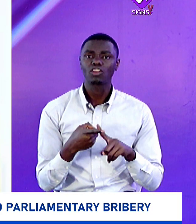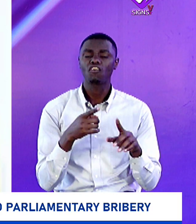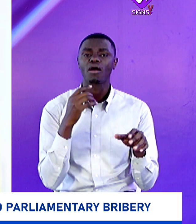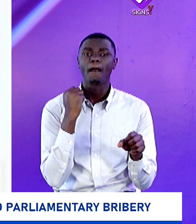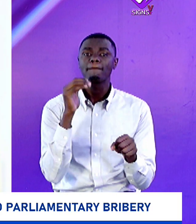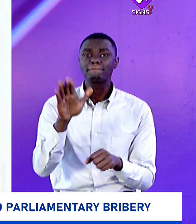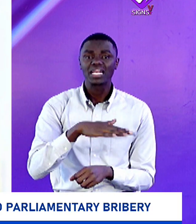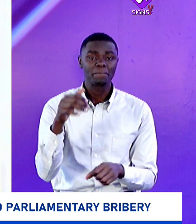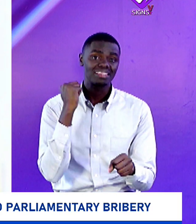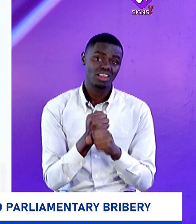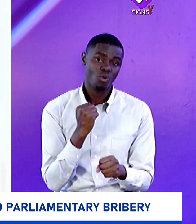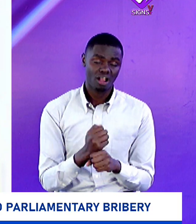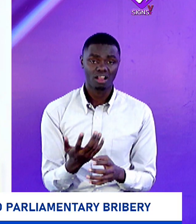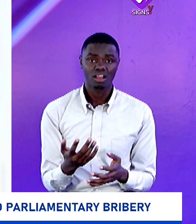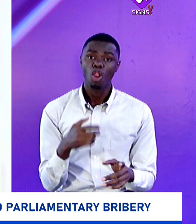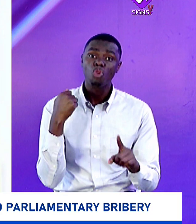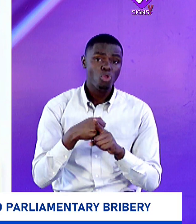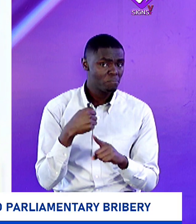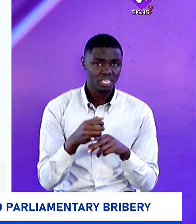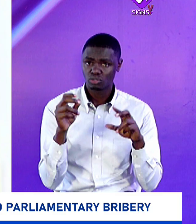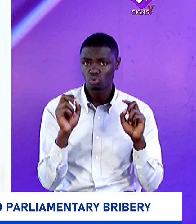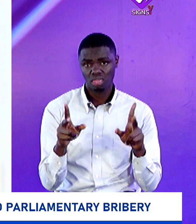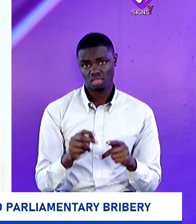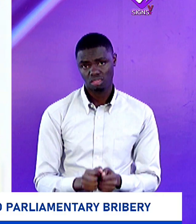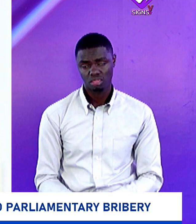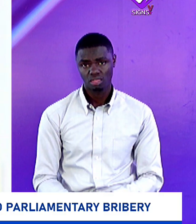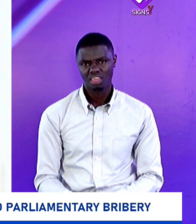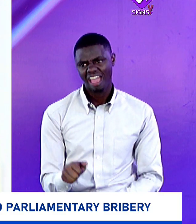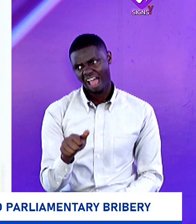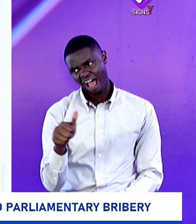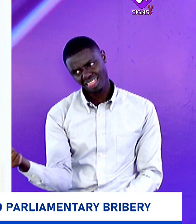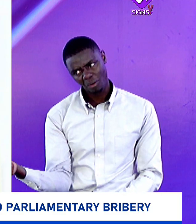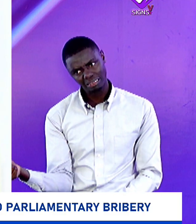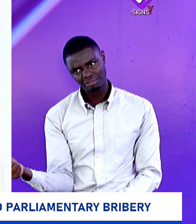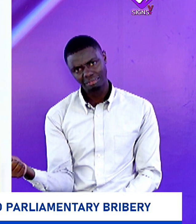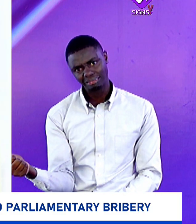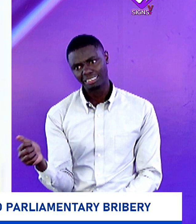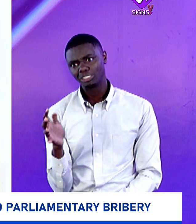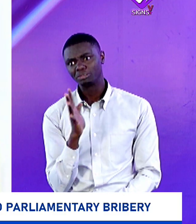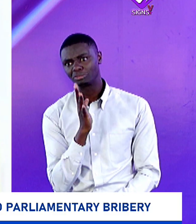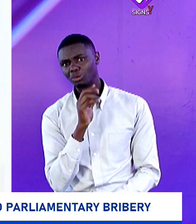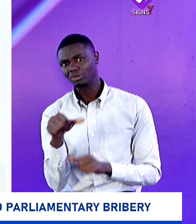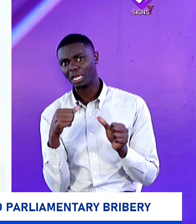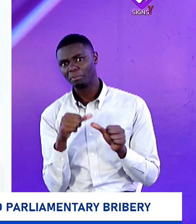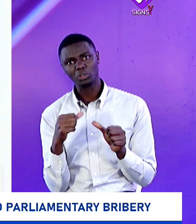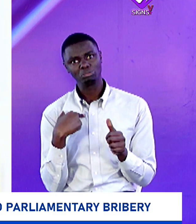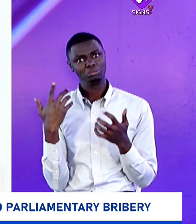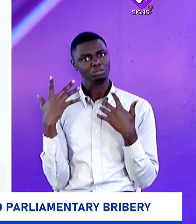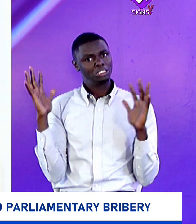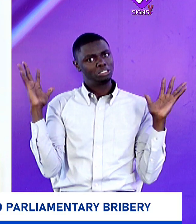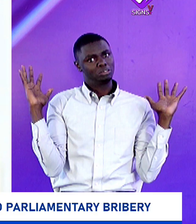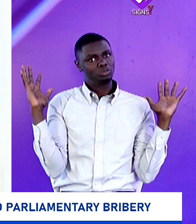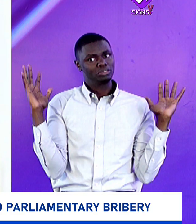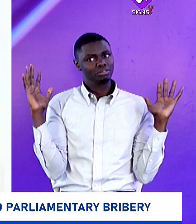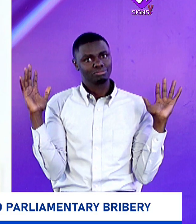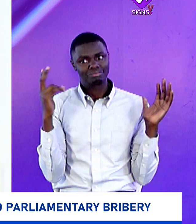Your Excellency. Lobbying. This other one you have talked about is alien to us. I